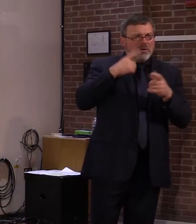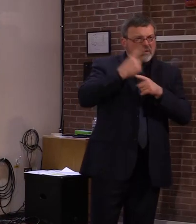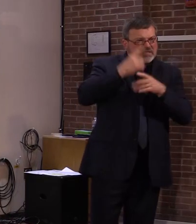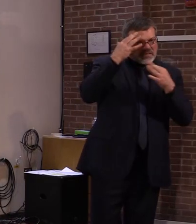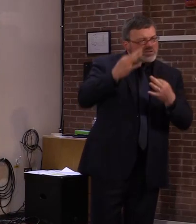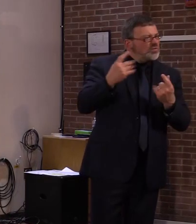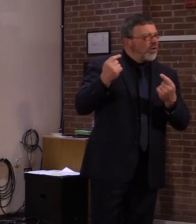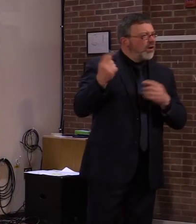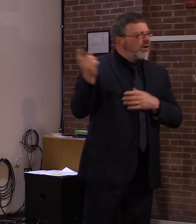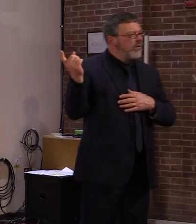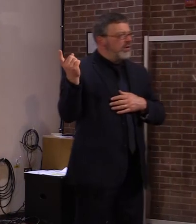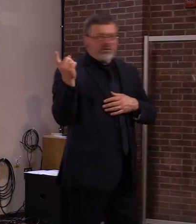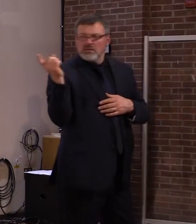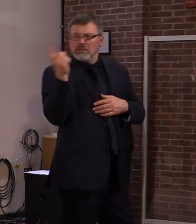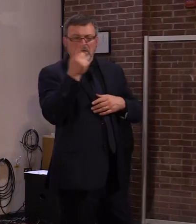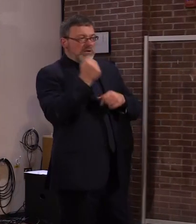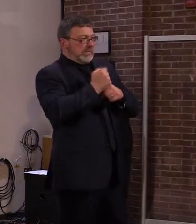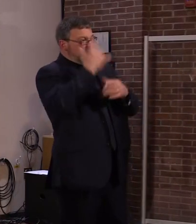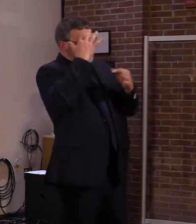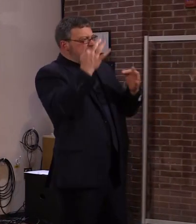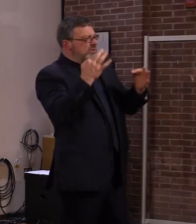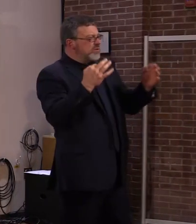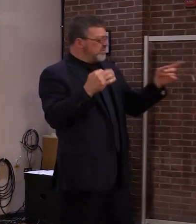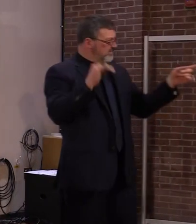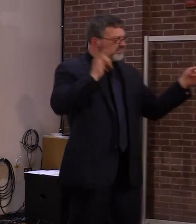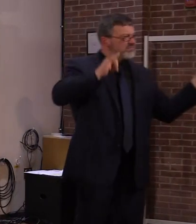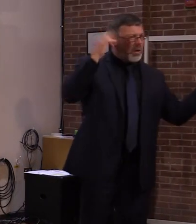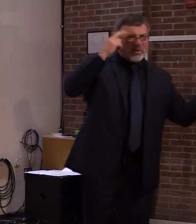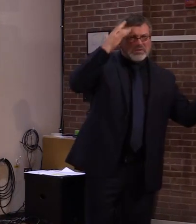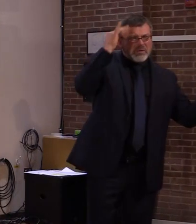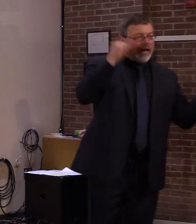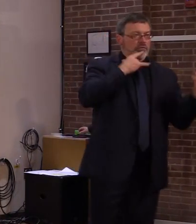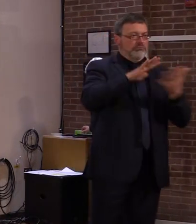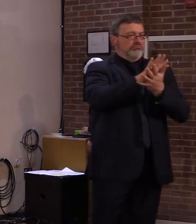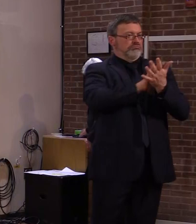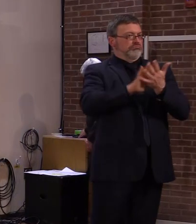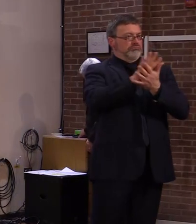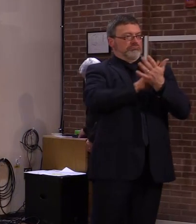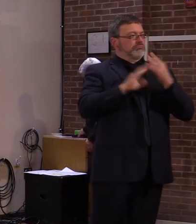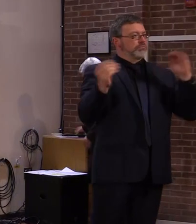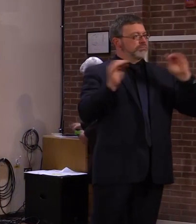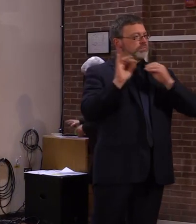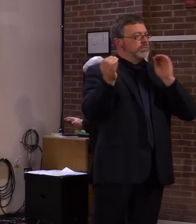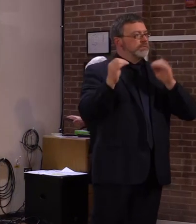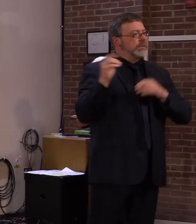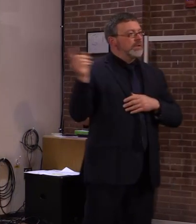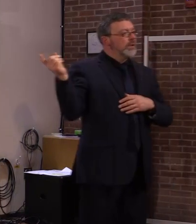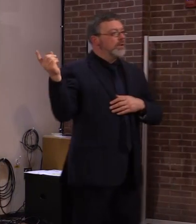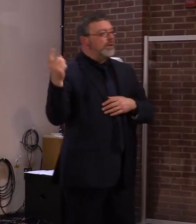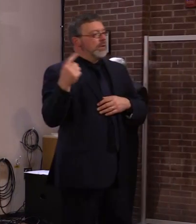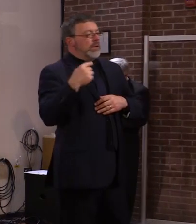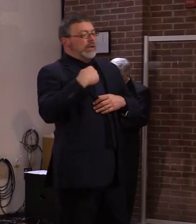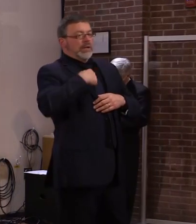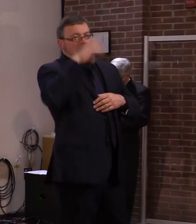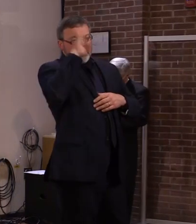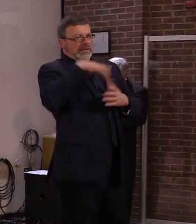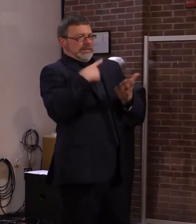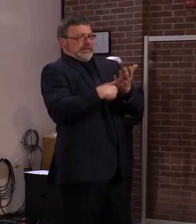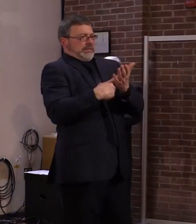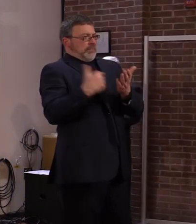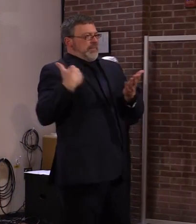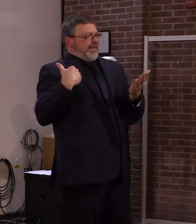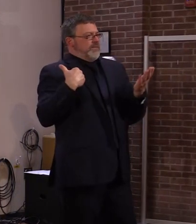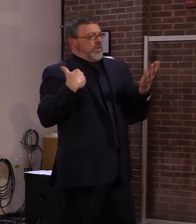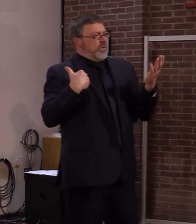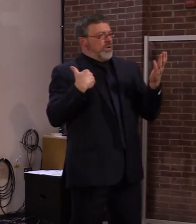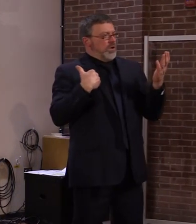For the same reason? Yeah, I mean, we've spoken about this in the past. And, you know, it's a whole different world in